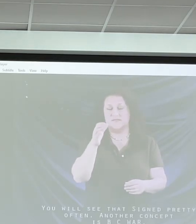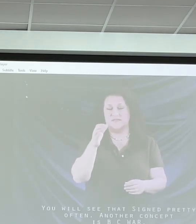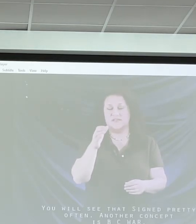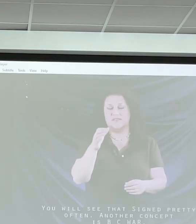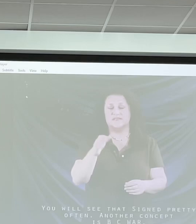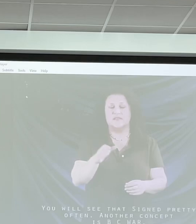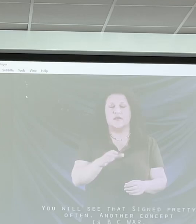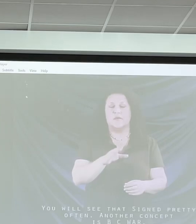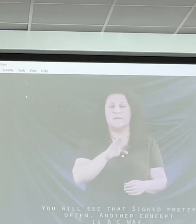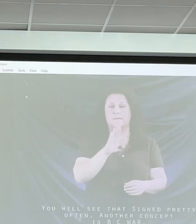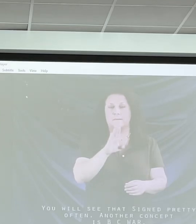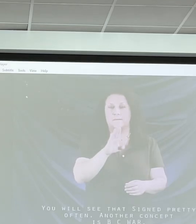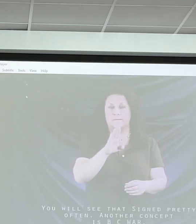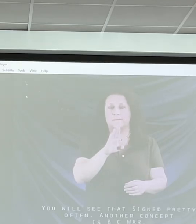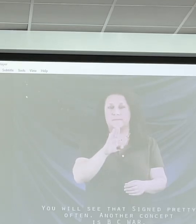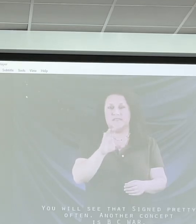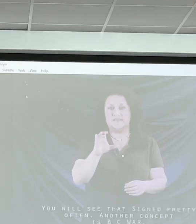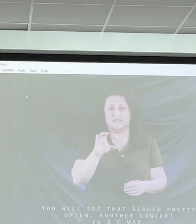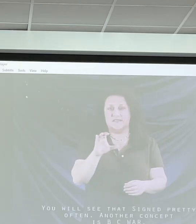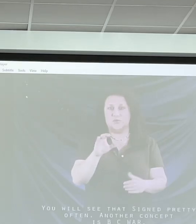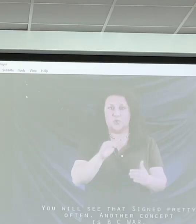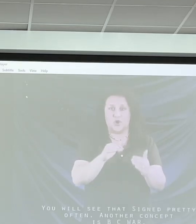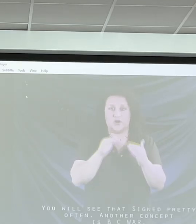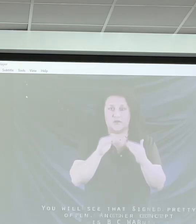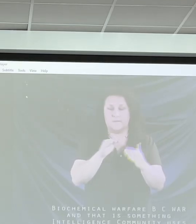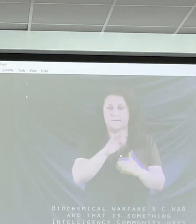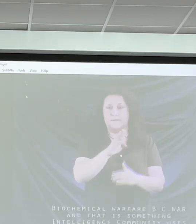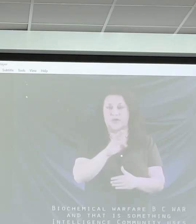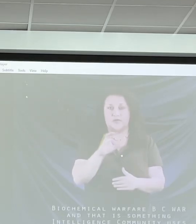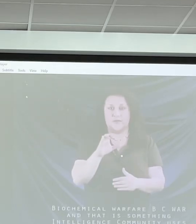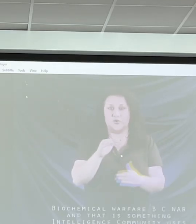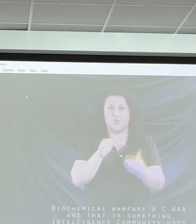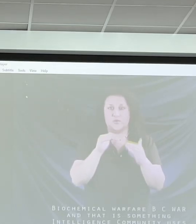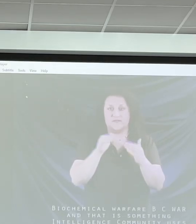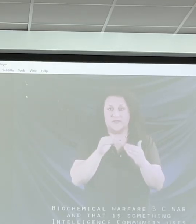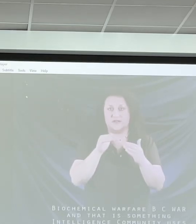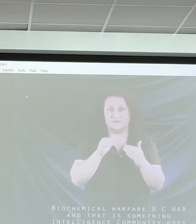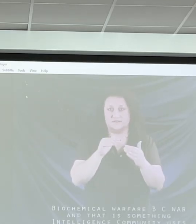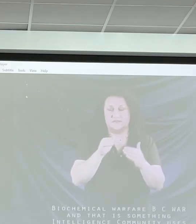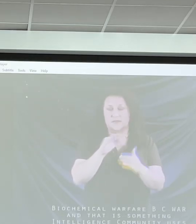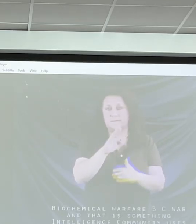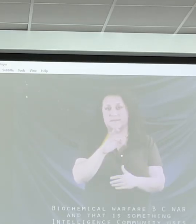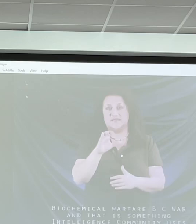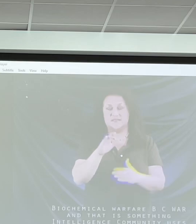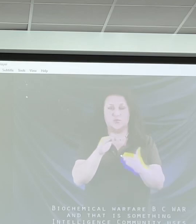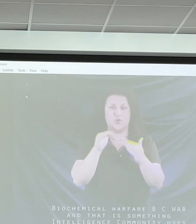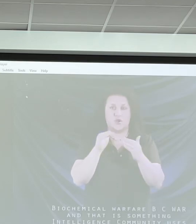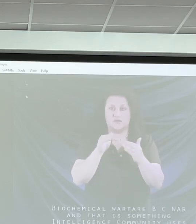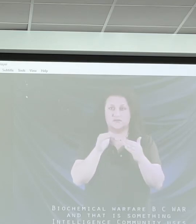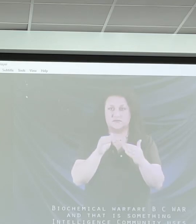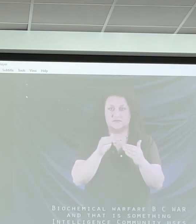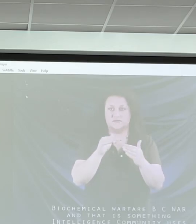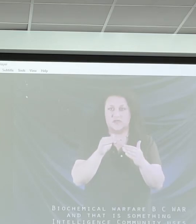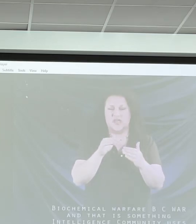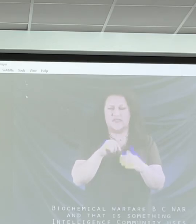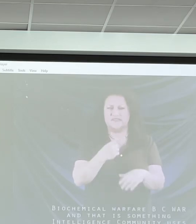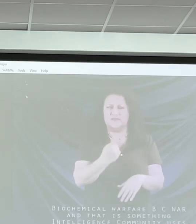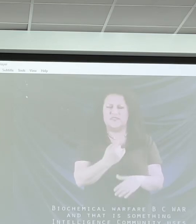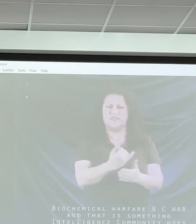is BC war, biochemical warfare, BC war. And that's something the